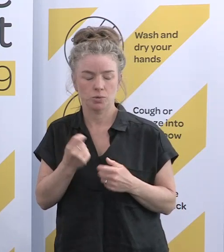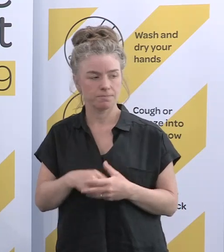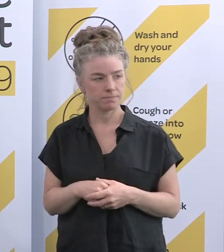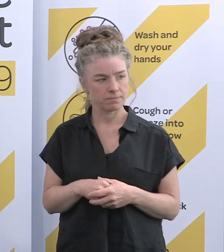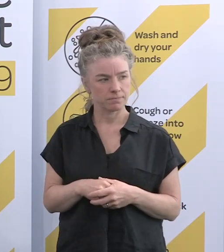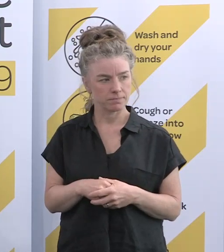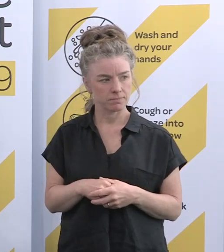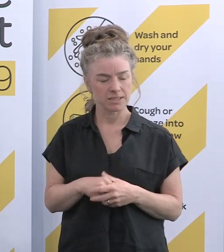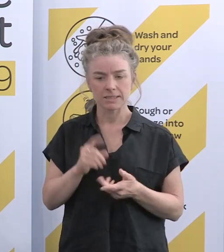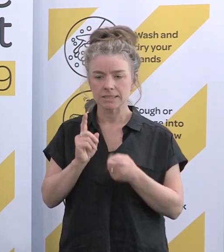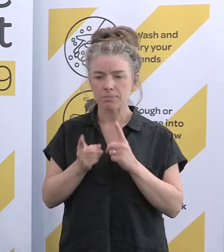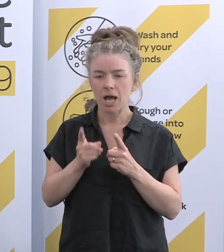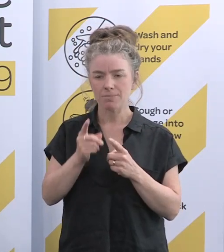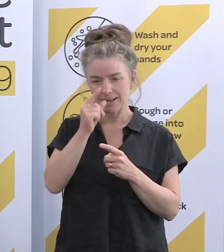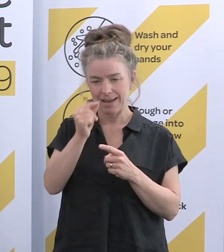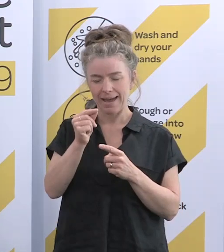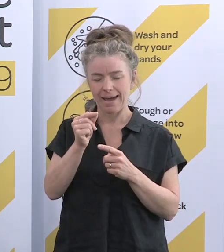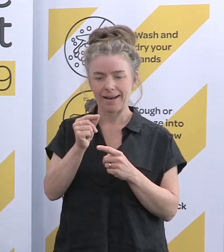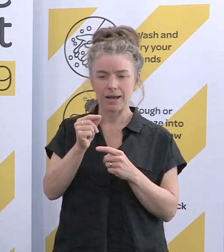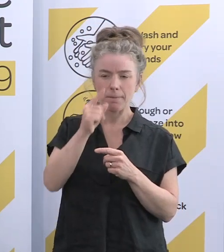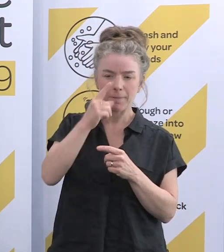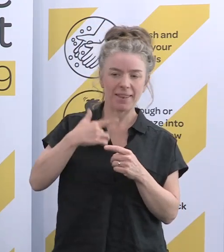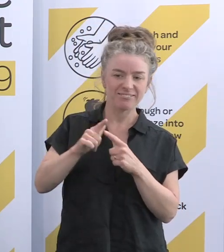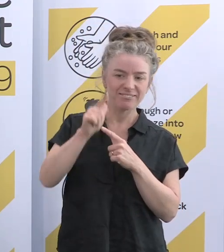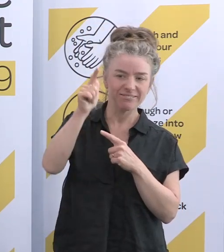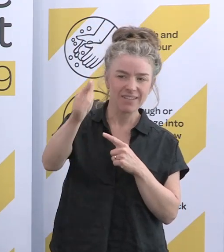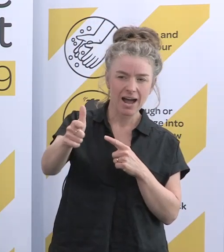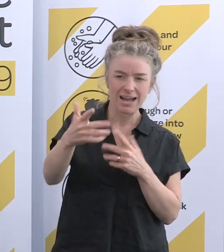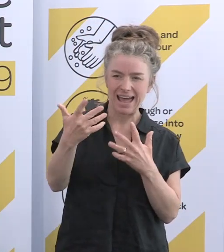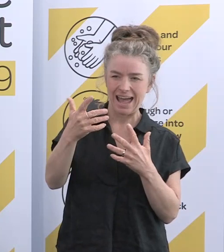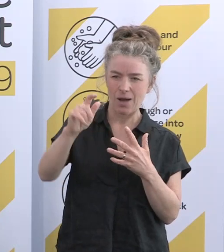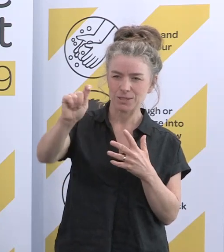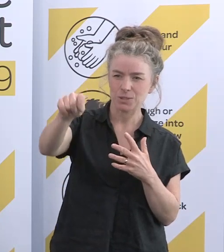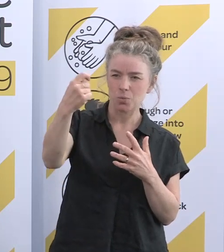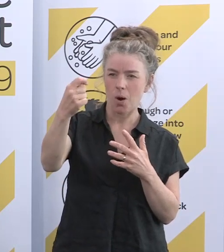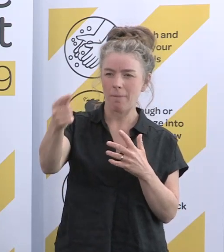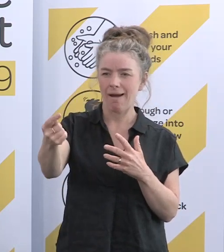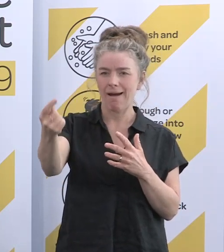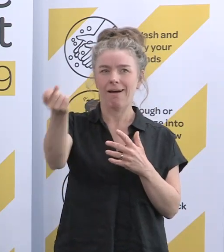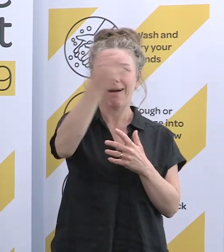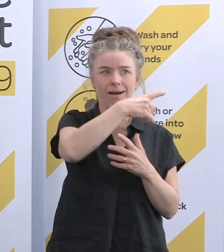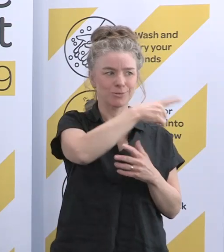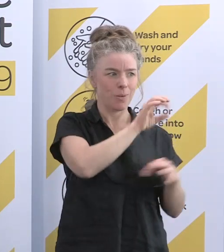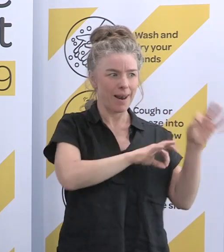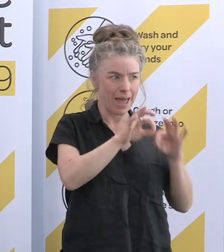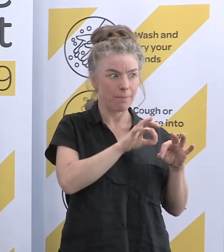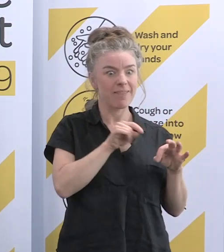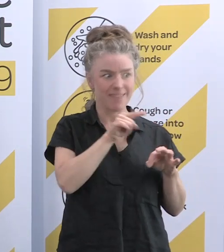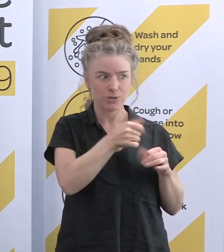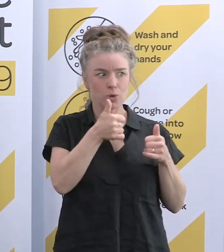a swab from a remote area somewhere into a central laboratory and the result back. But yes, we have